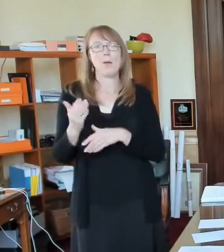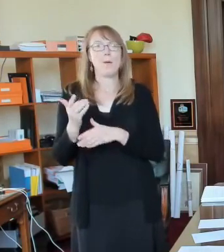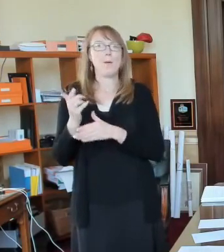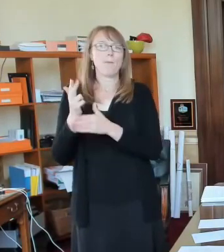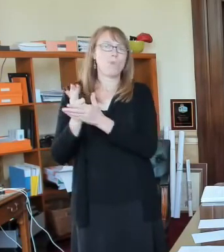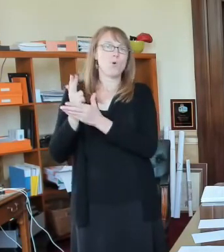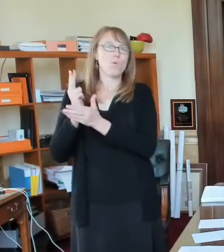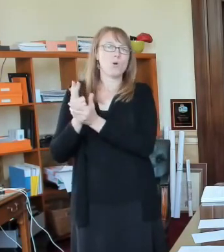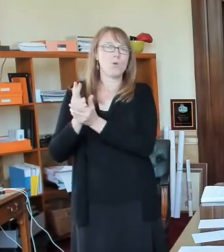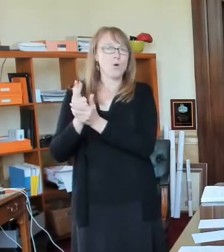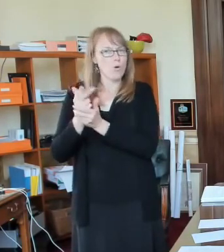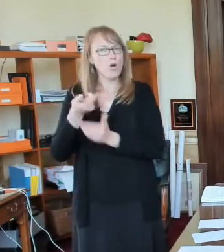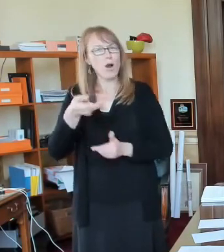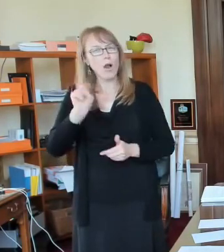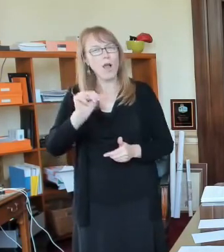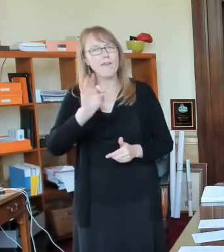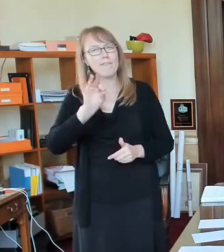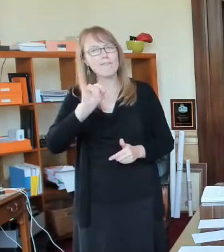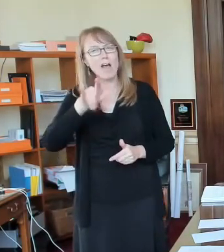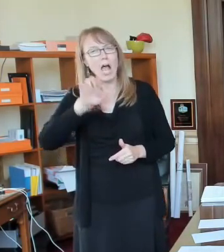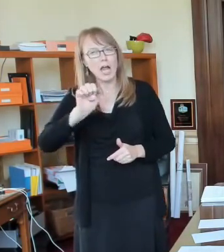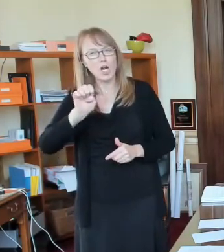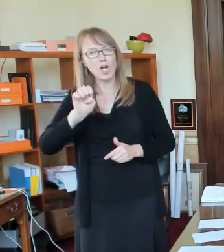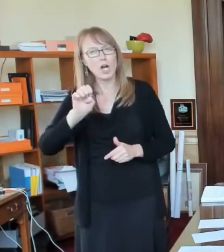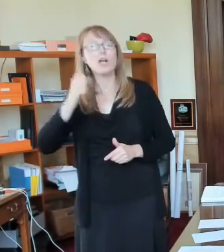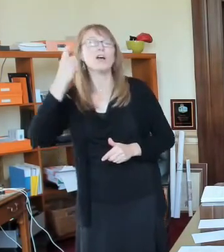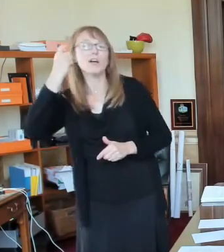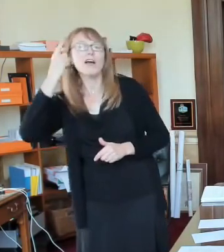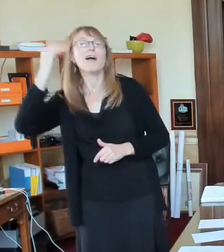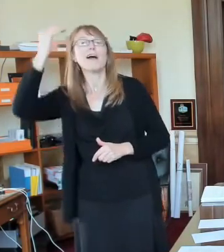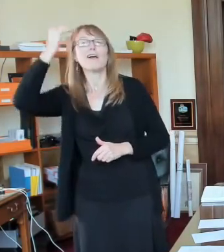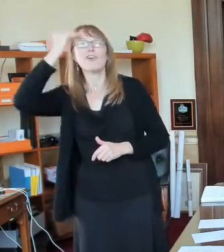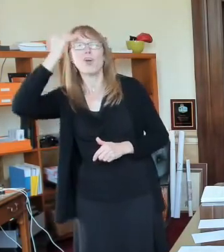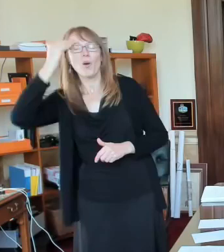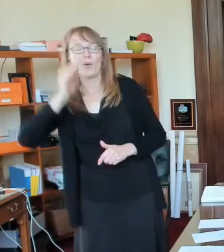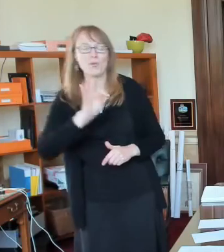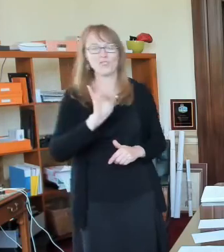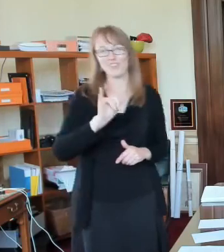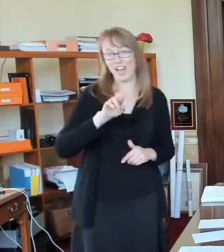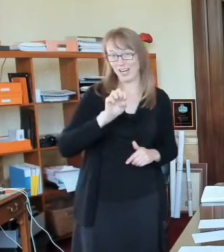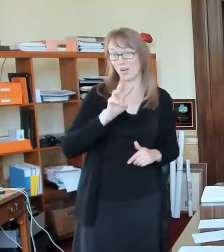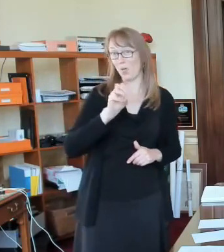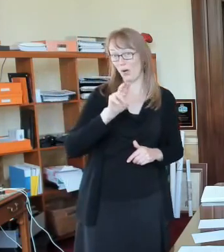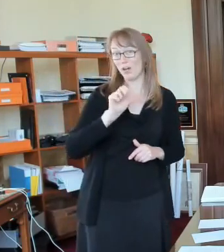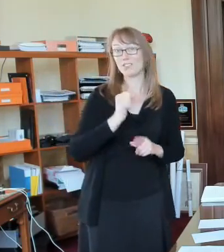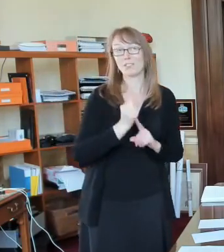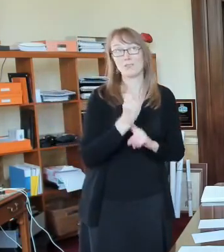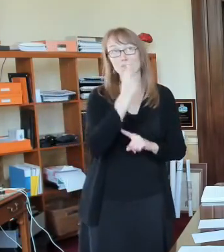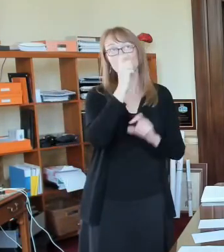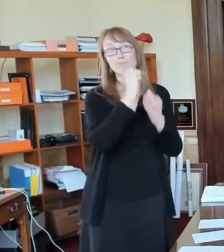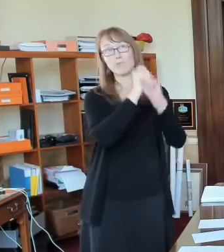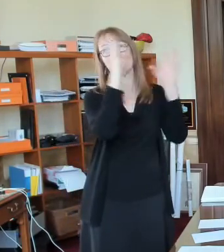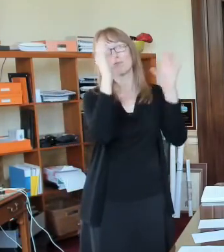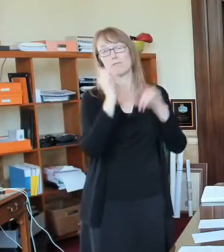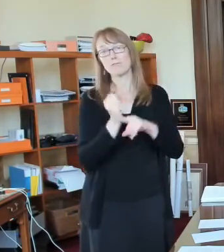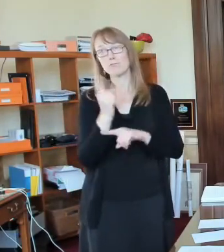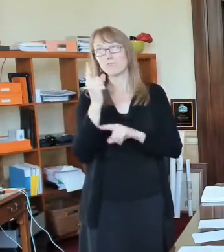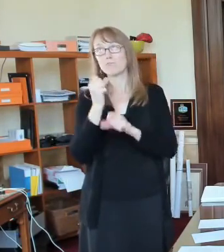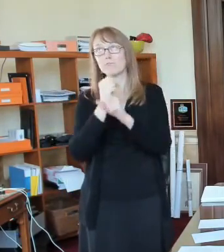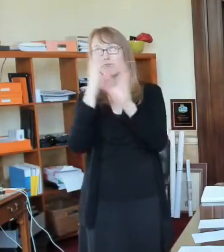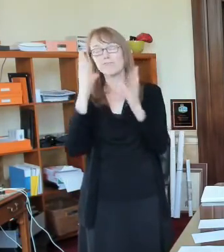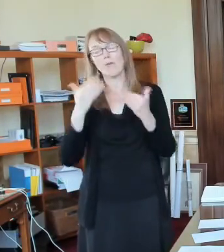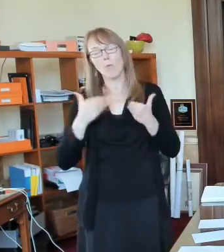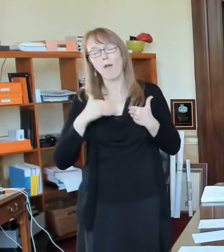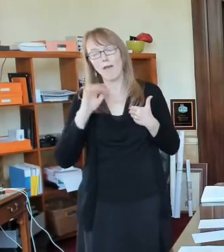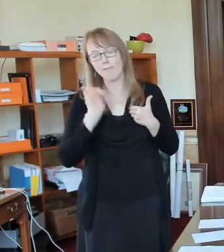it also. In addition to the fireworks, of course. I know fireworks are a whole nother subject. But the